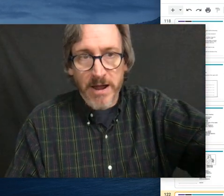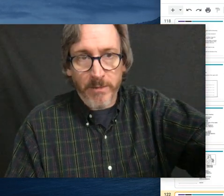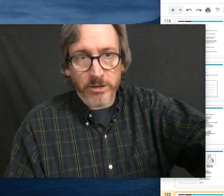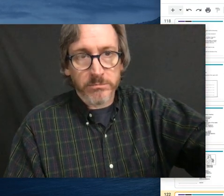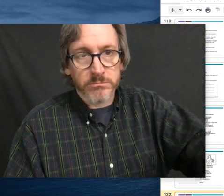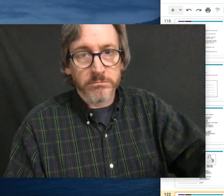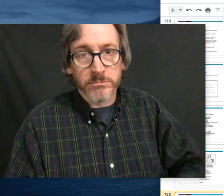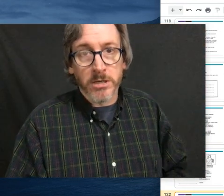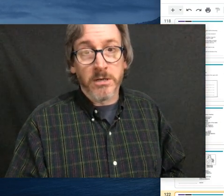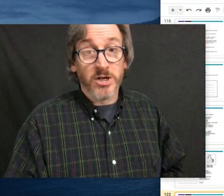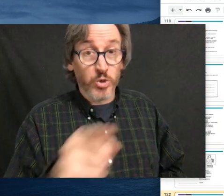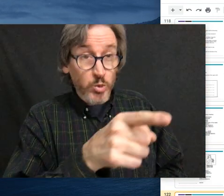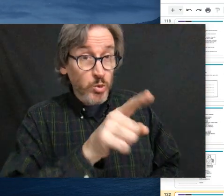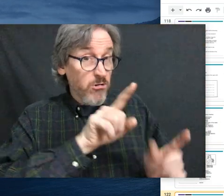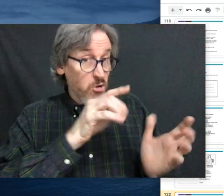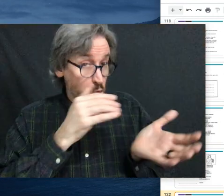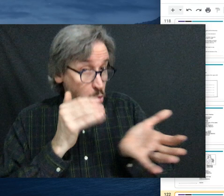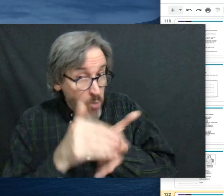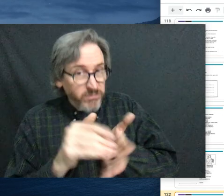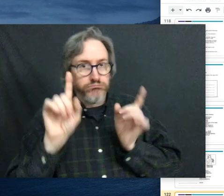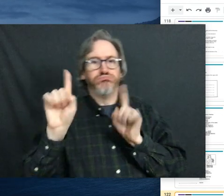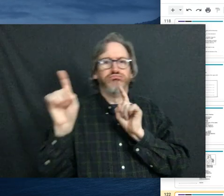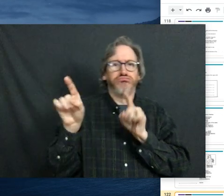visit your grandmother?